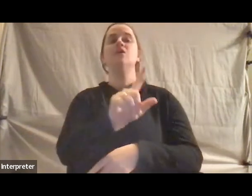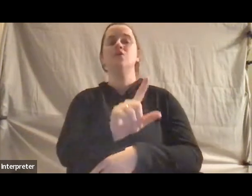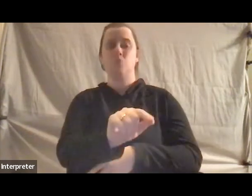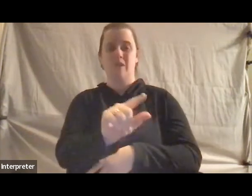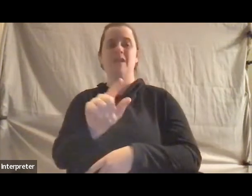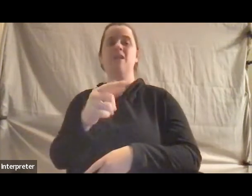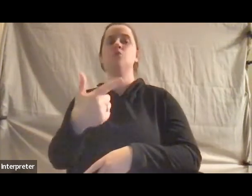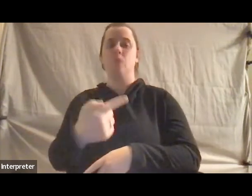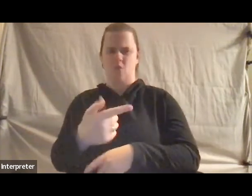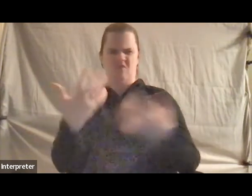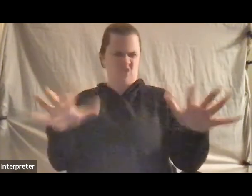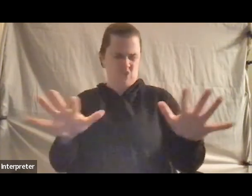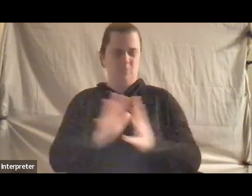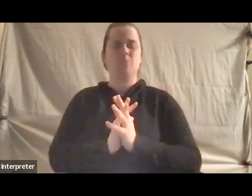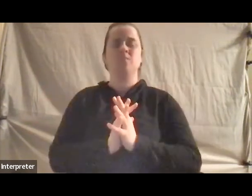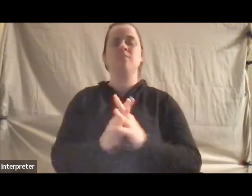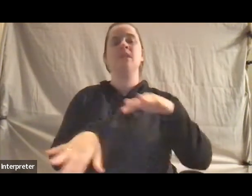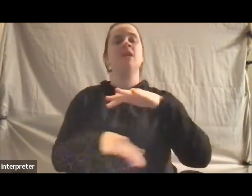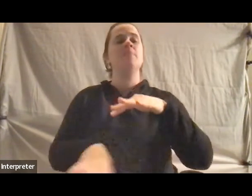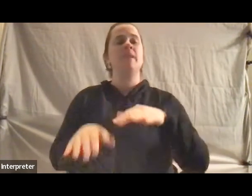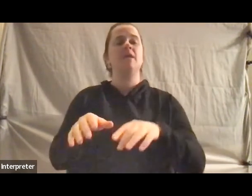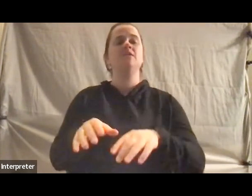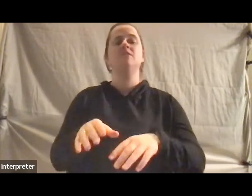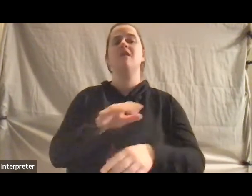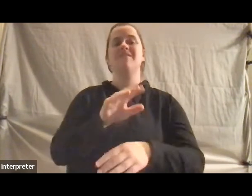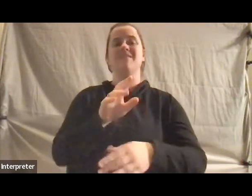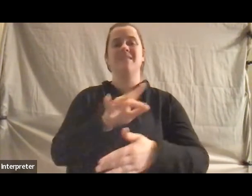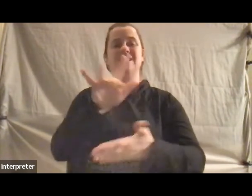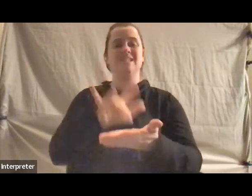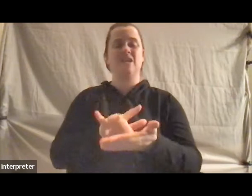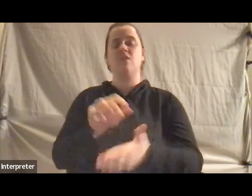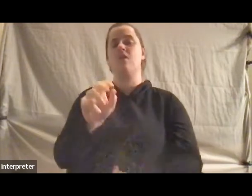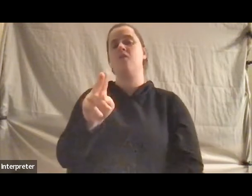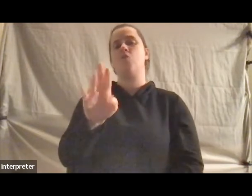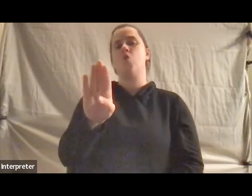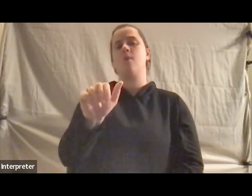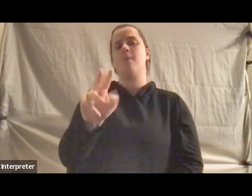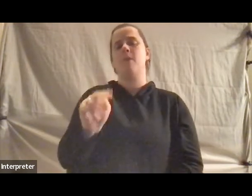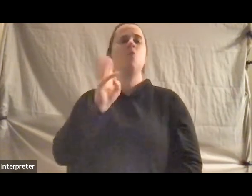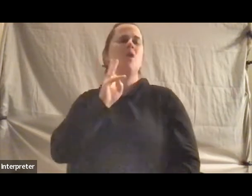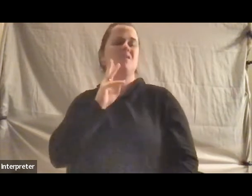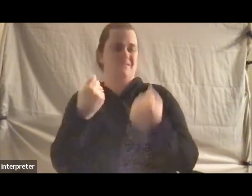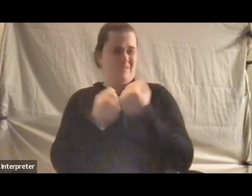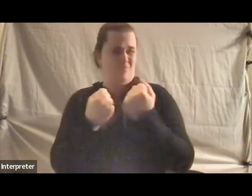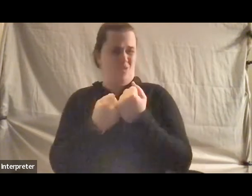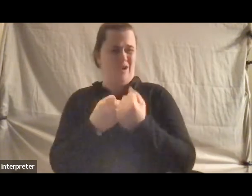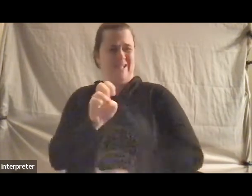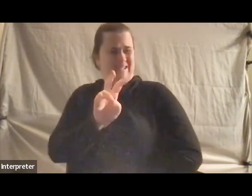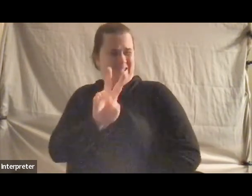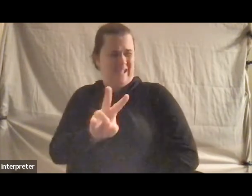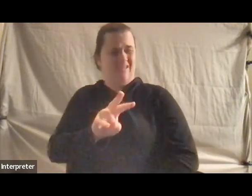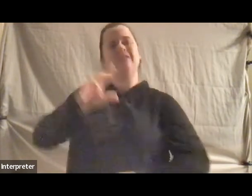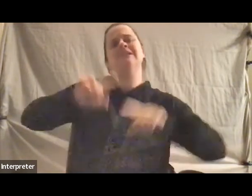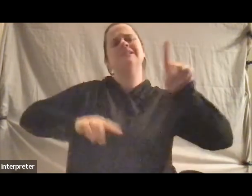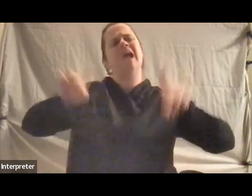2021. Based out of the Center for Urban Waters, this incubator is supporting 7 diverse firms, helping them